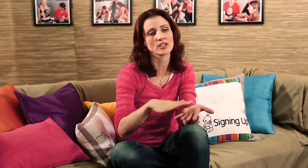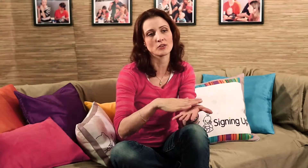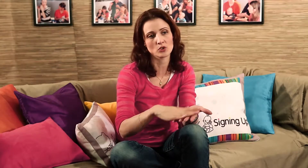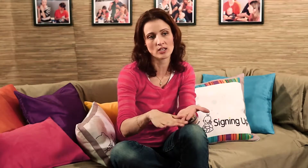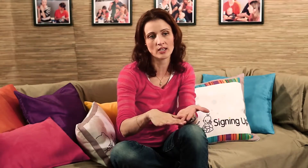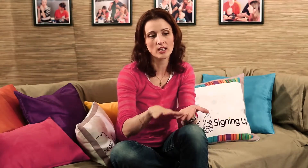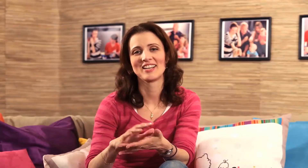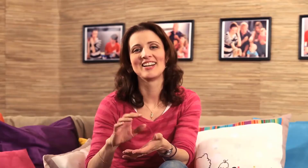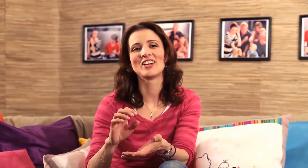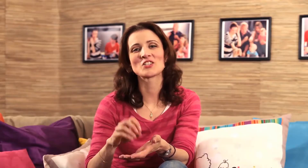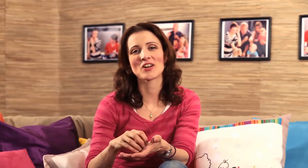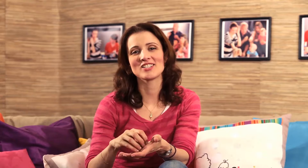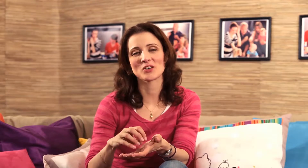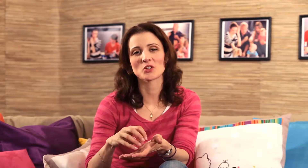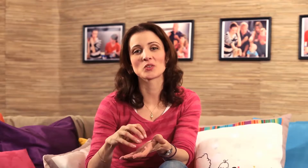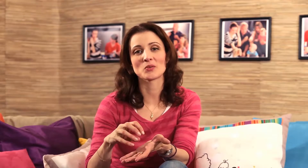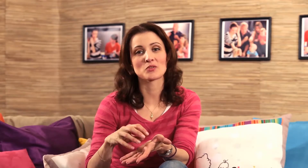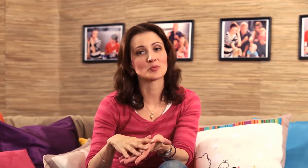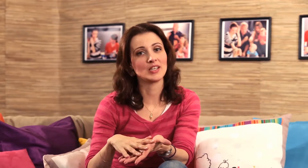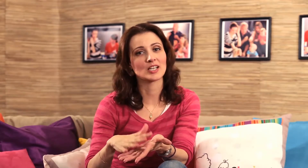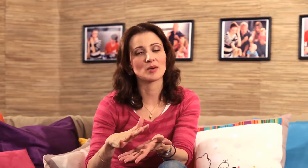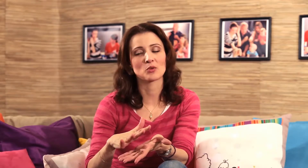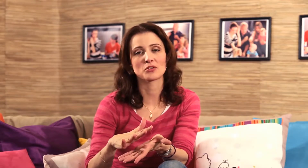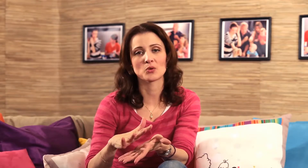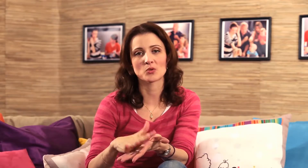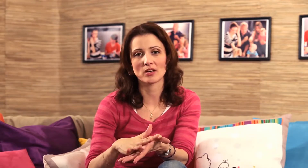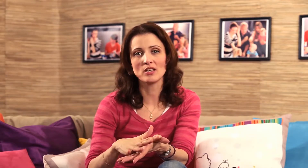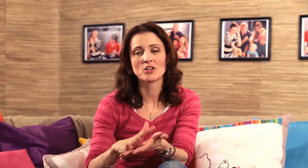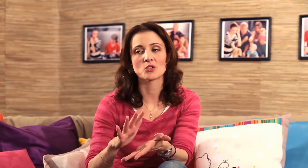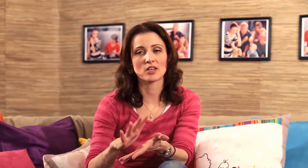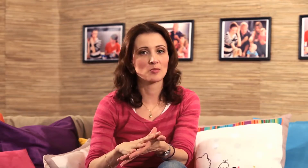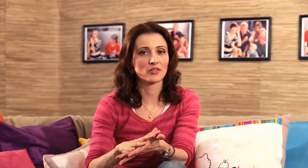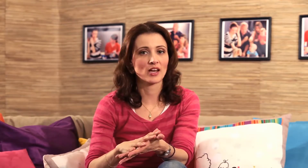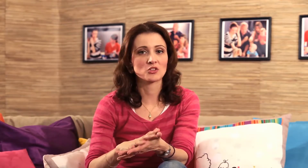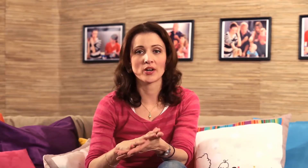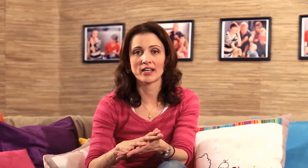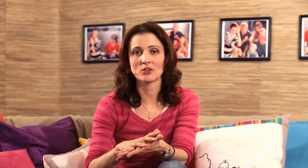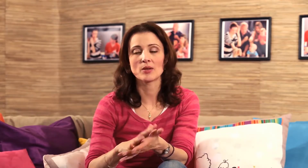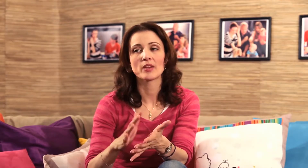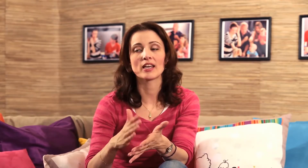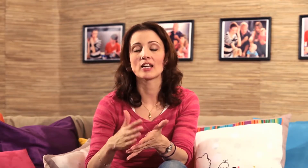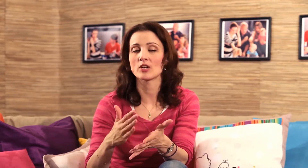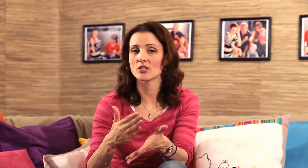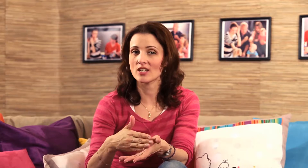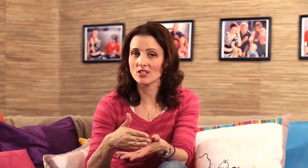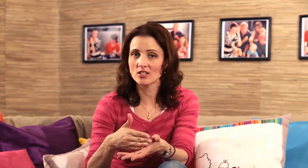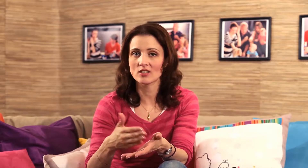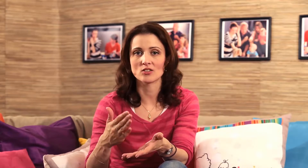sign feels like. It's a strategy that works really well for me, and it might work for you as well. So think about that, try it out. Again, if they resist,